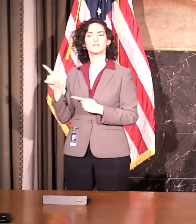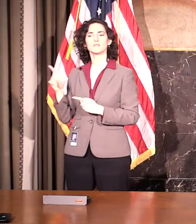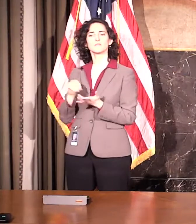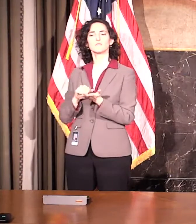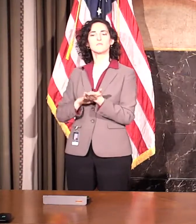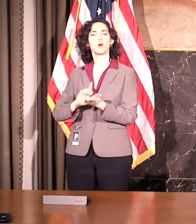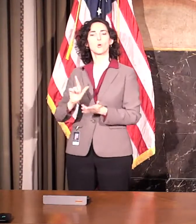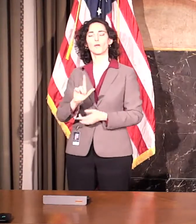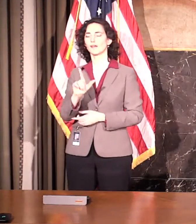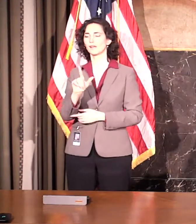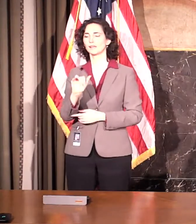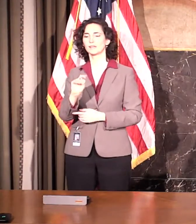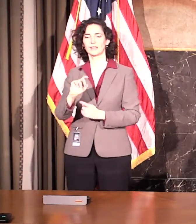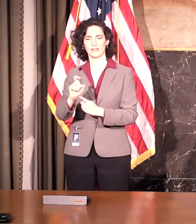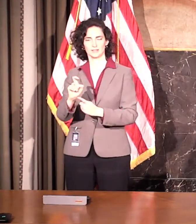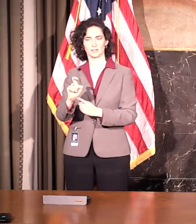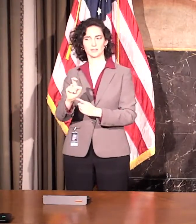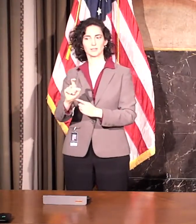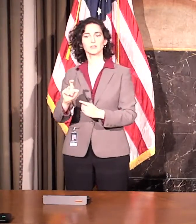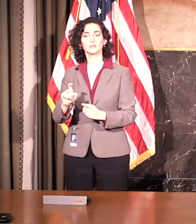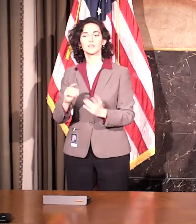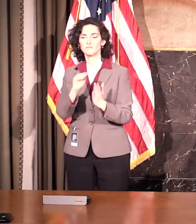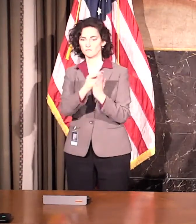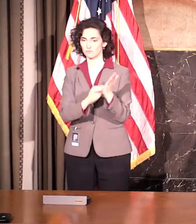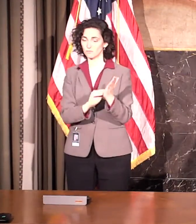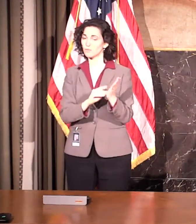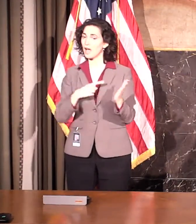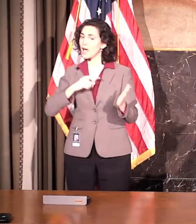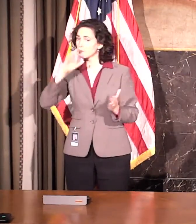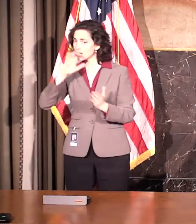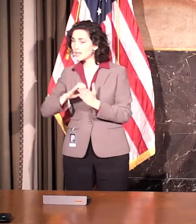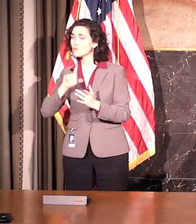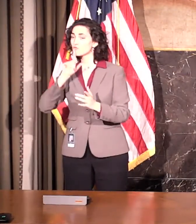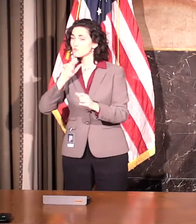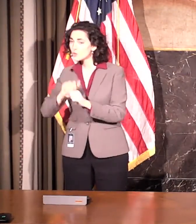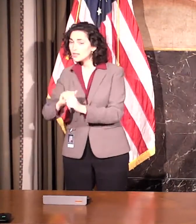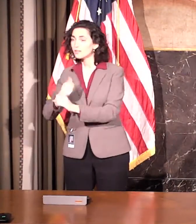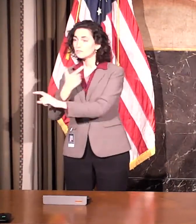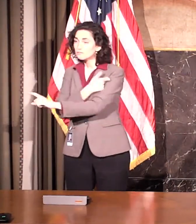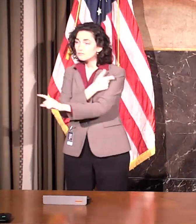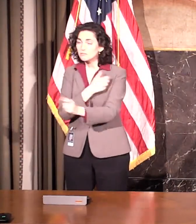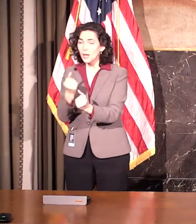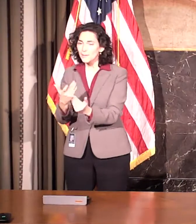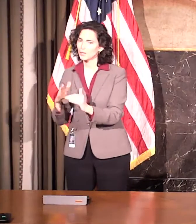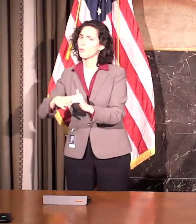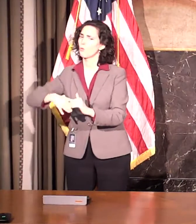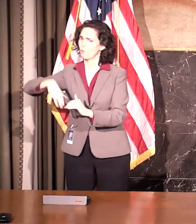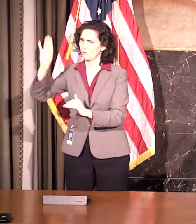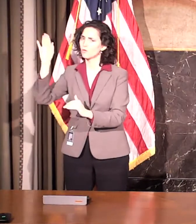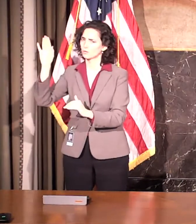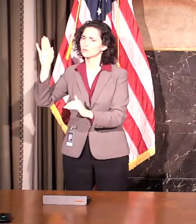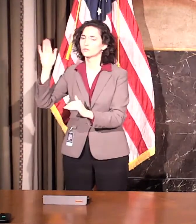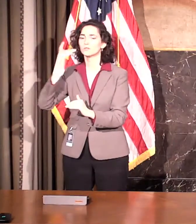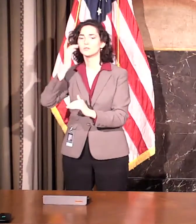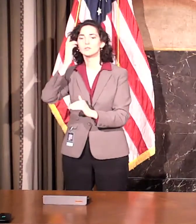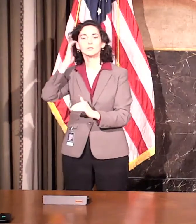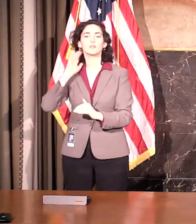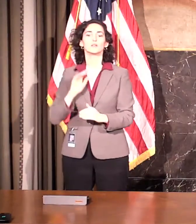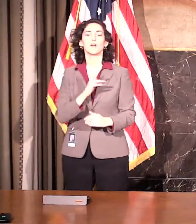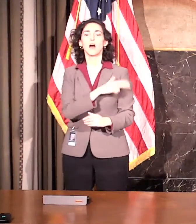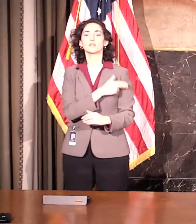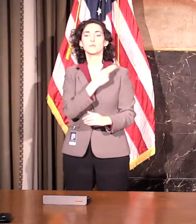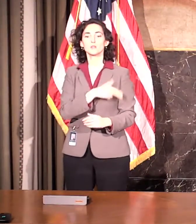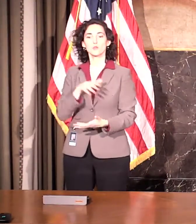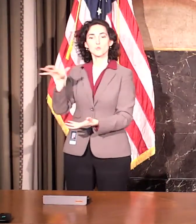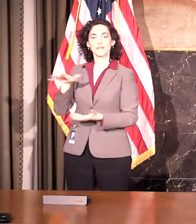number of vaccinations greatly exceed that number. 71 hospitals did receive their doses this